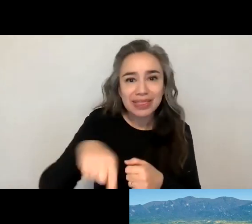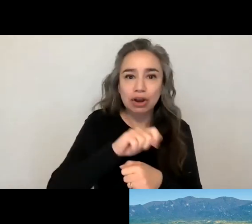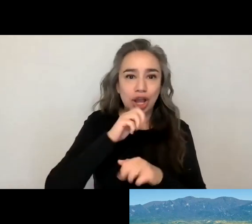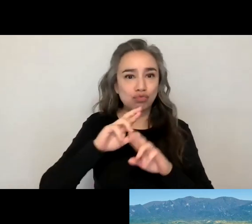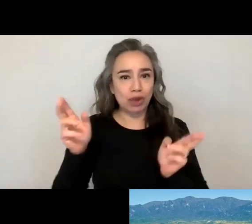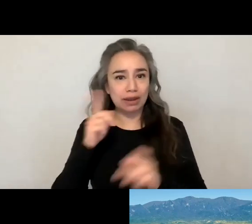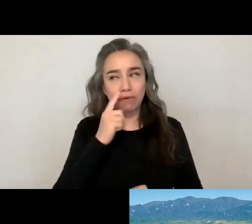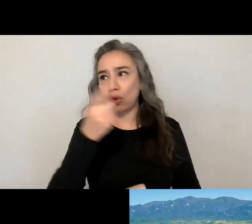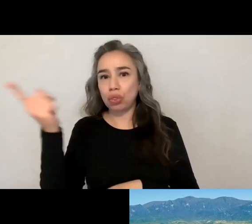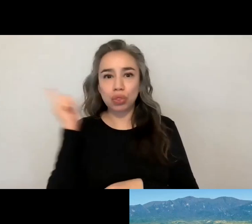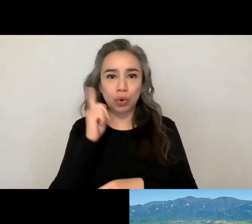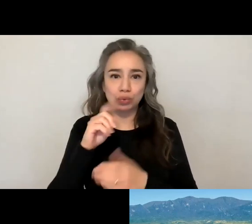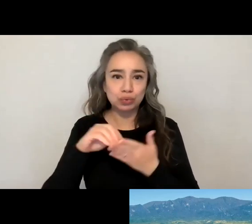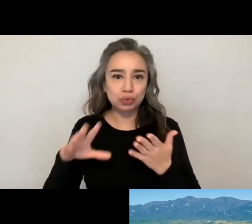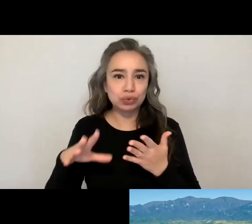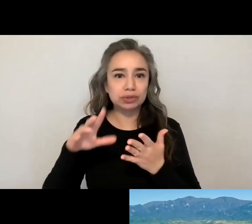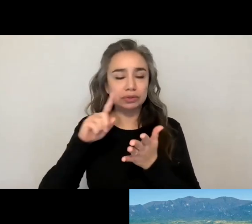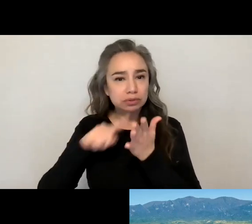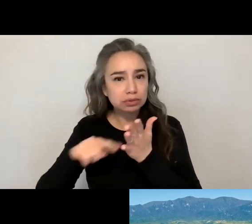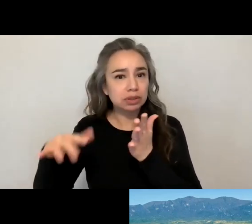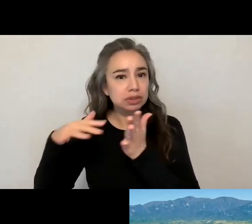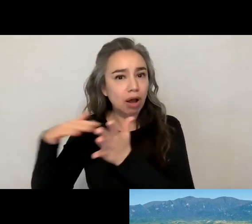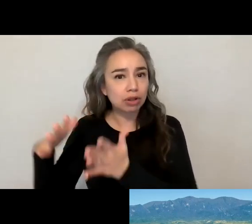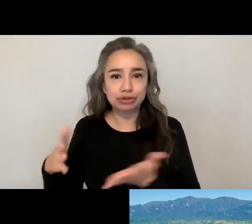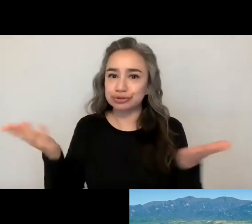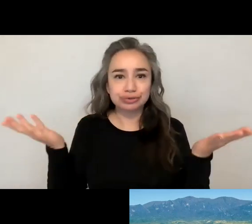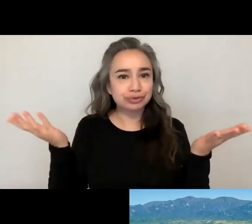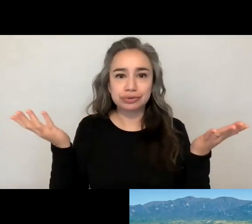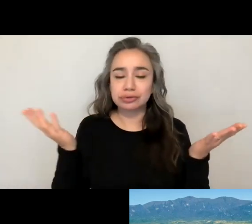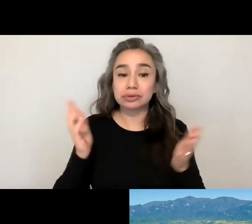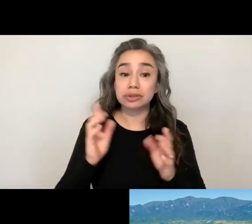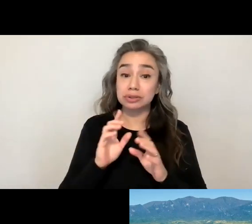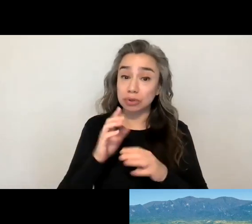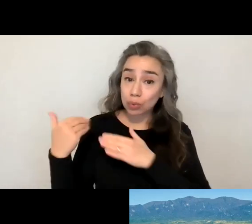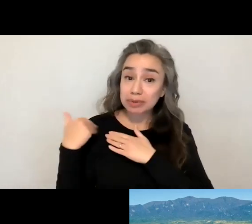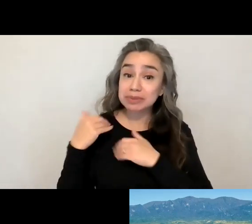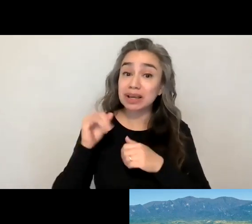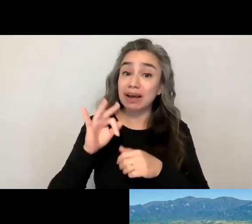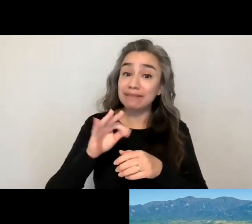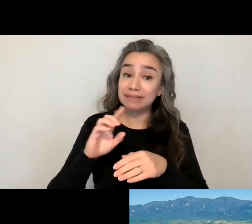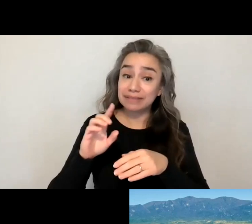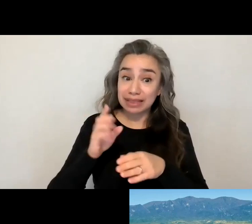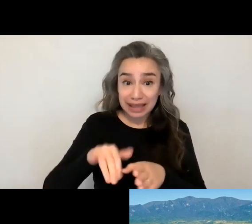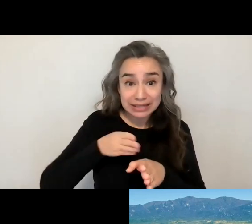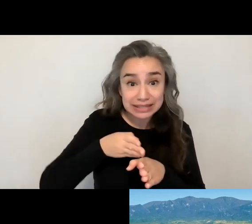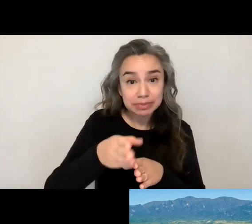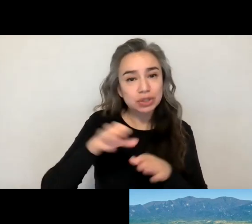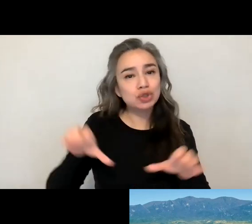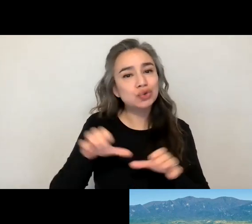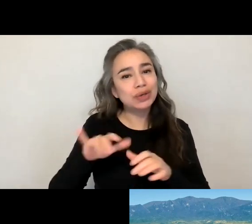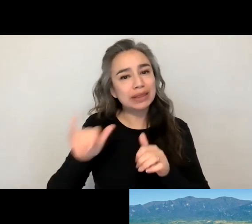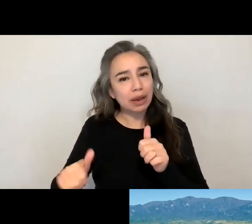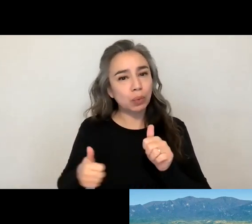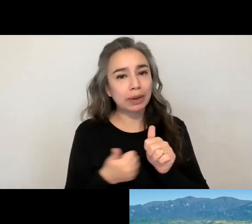so I see the responsibility of the discipline as doing the remedial work in departments, in institutions